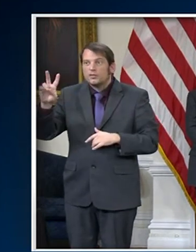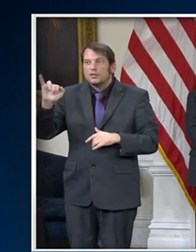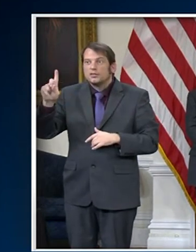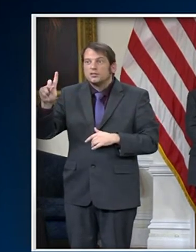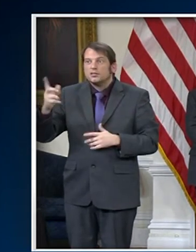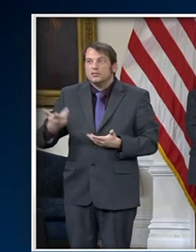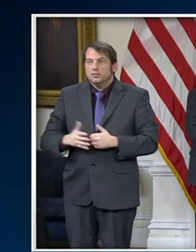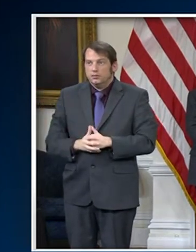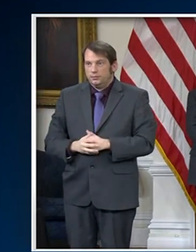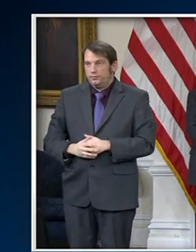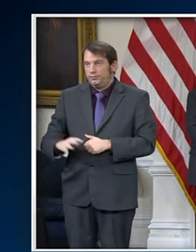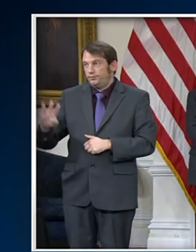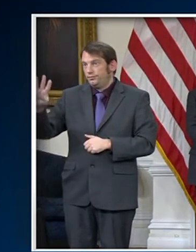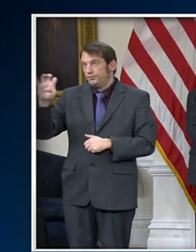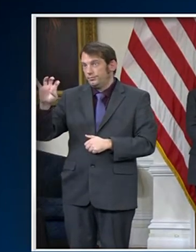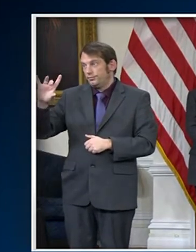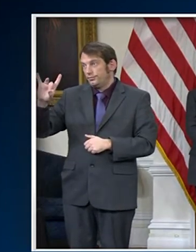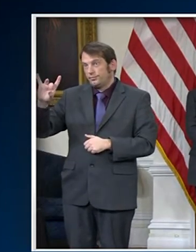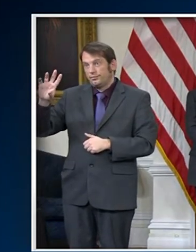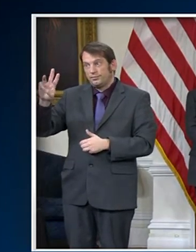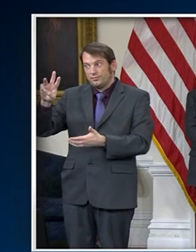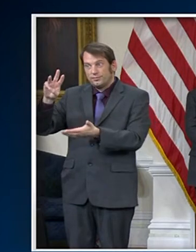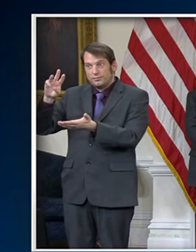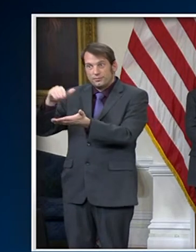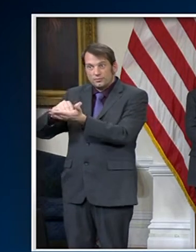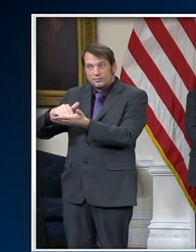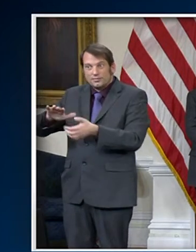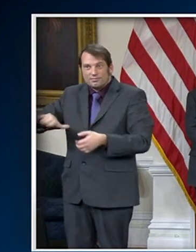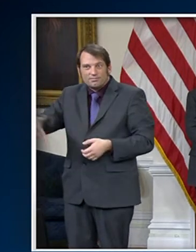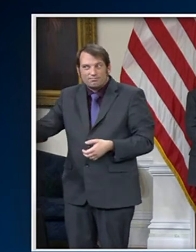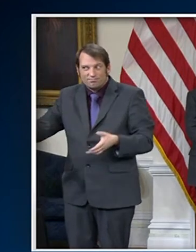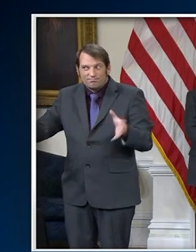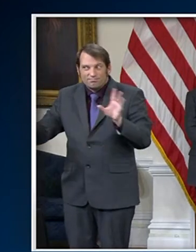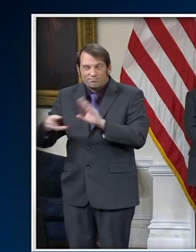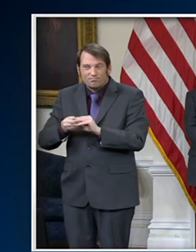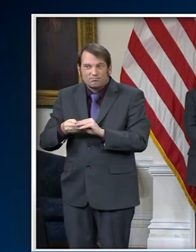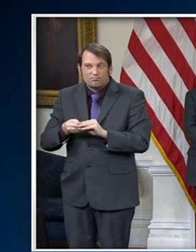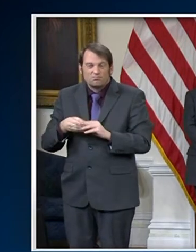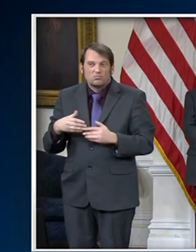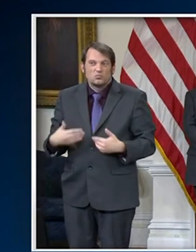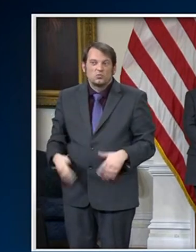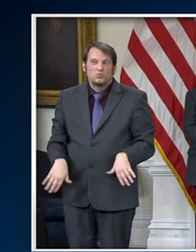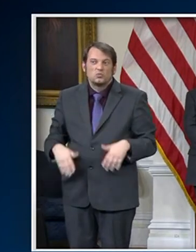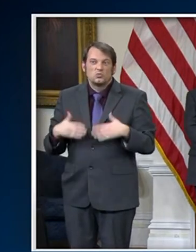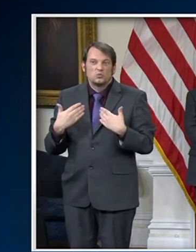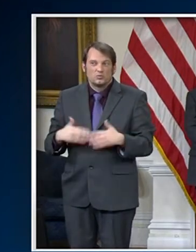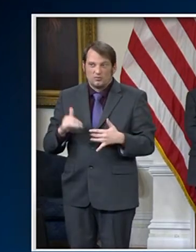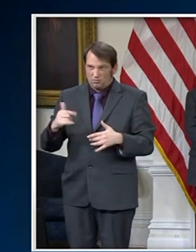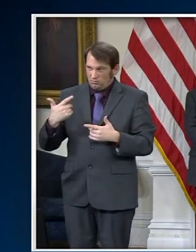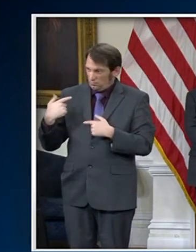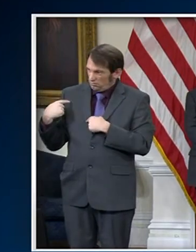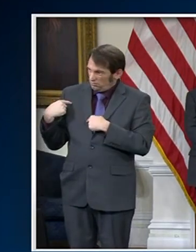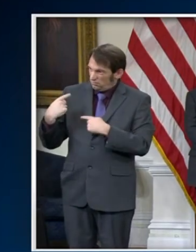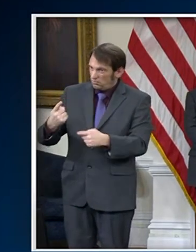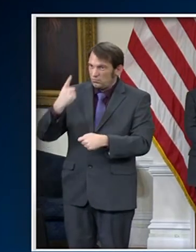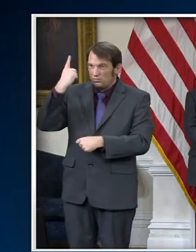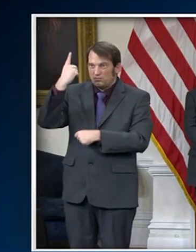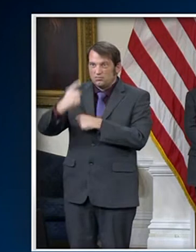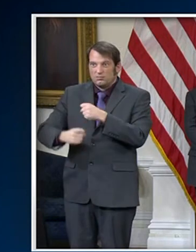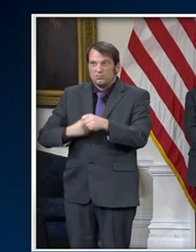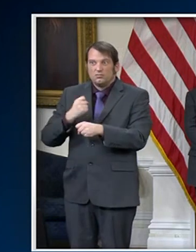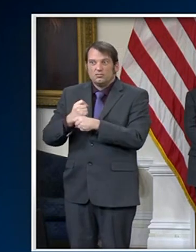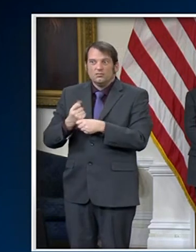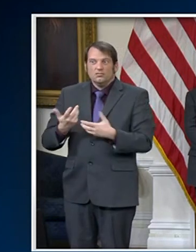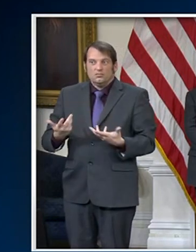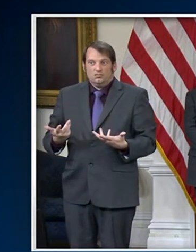deaths. Staggering numbers. Since the start of this pandemic, we have weathered personal protective